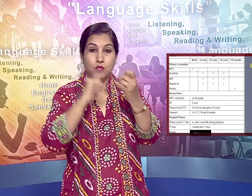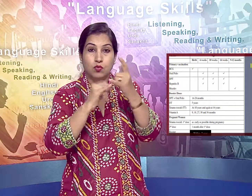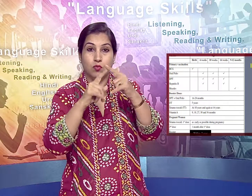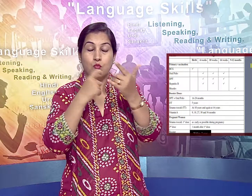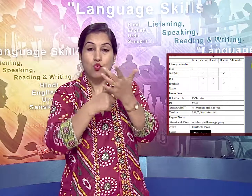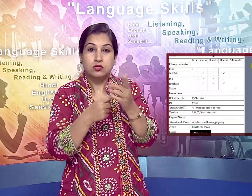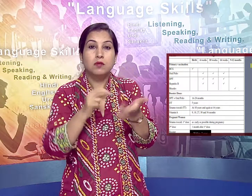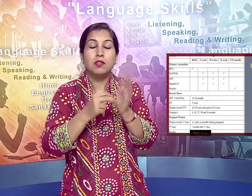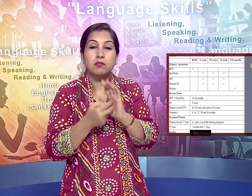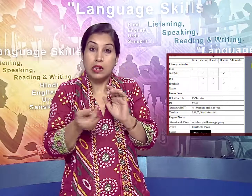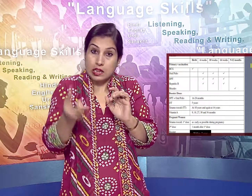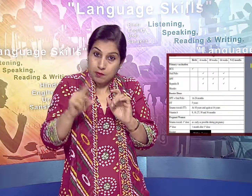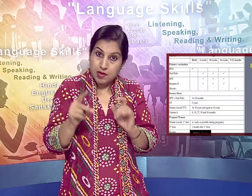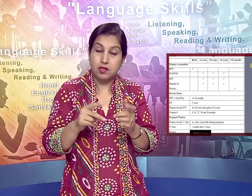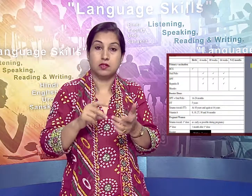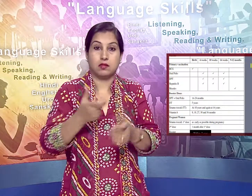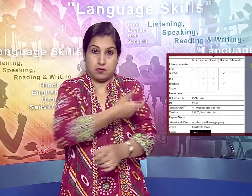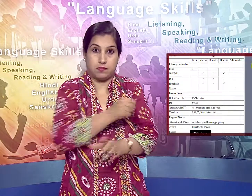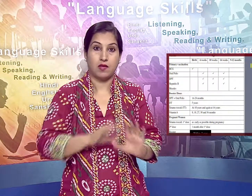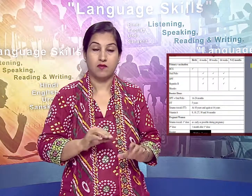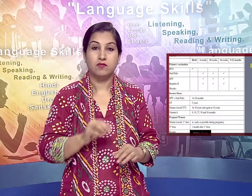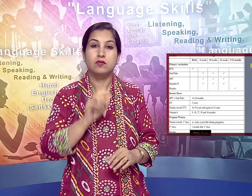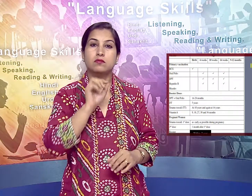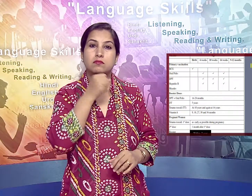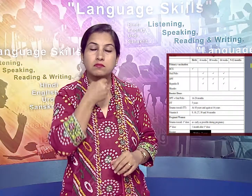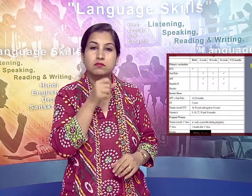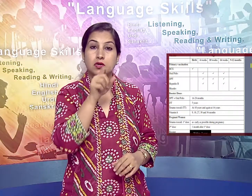at the age of 16 to 24 months.